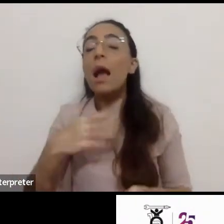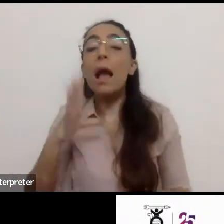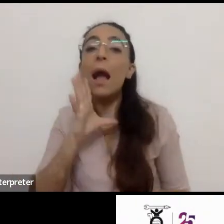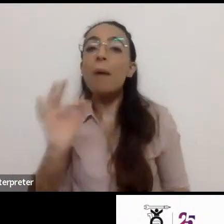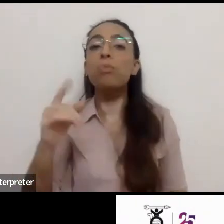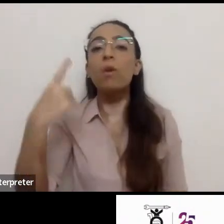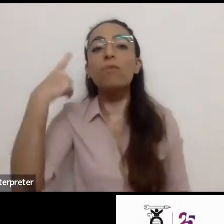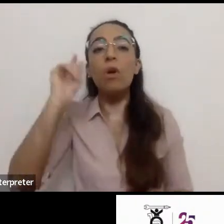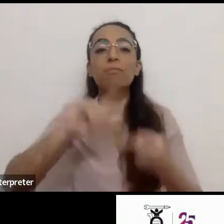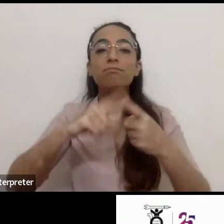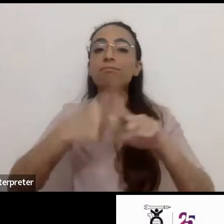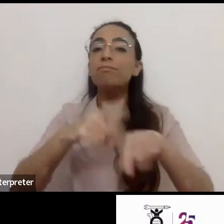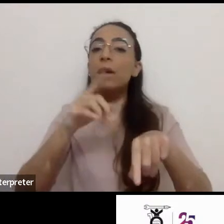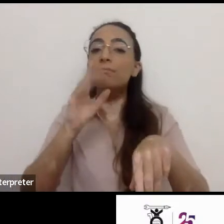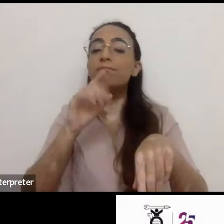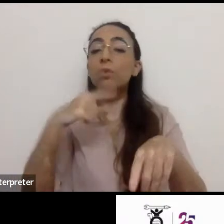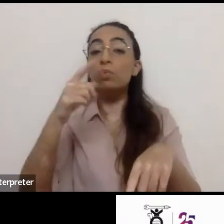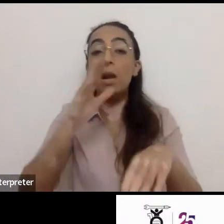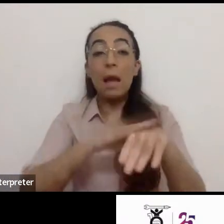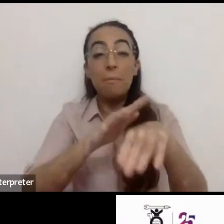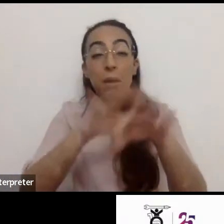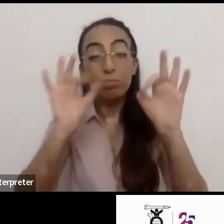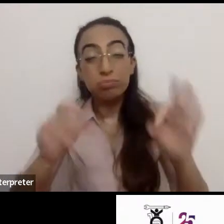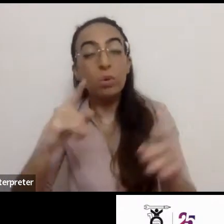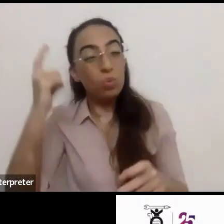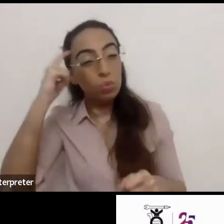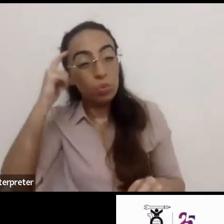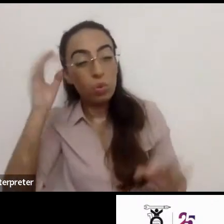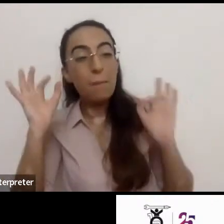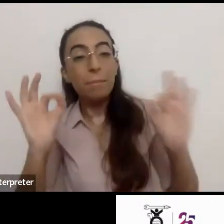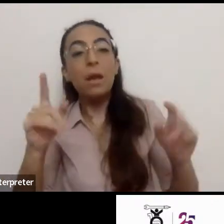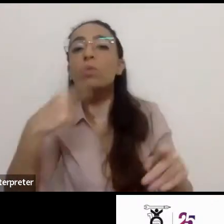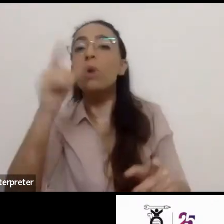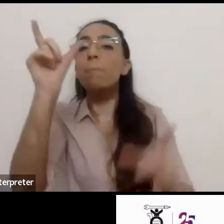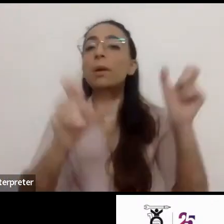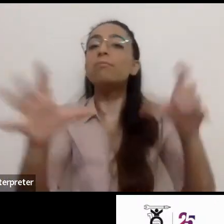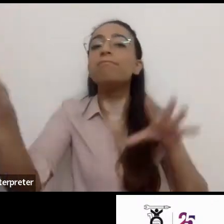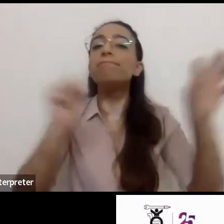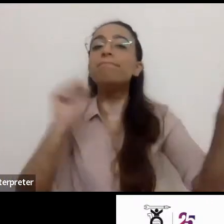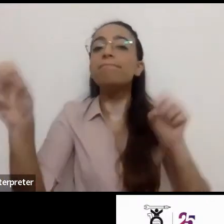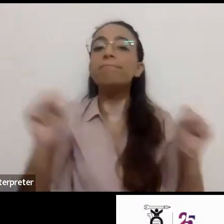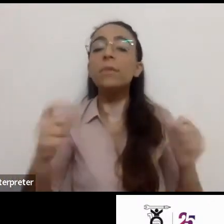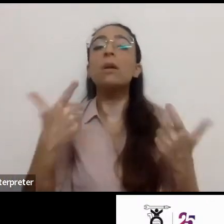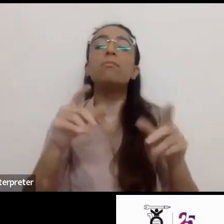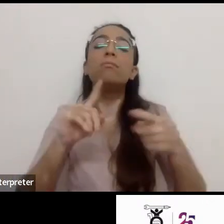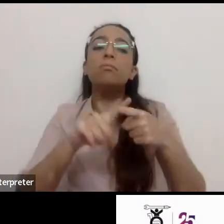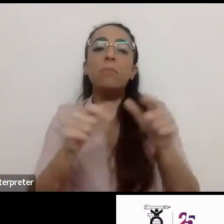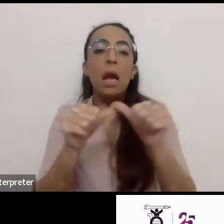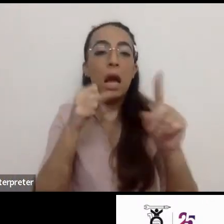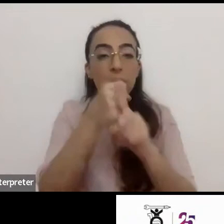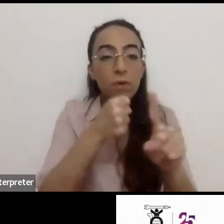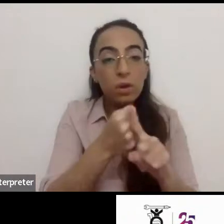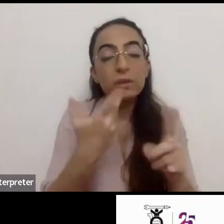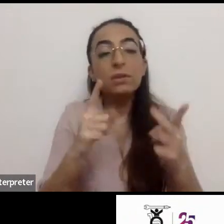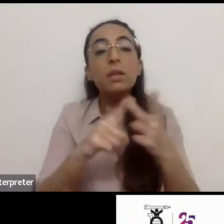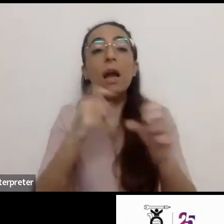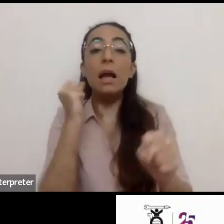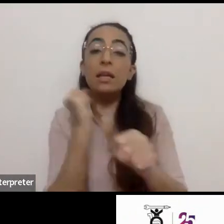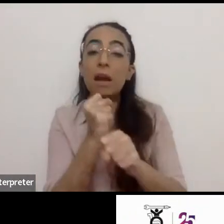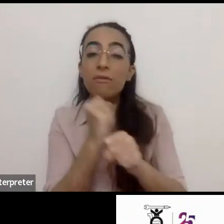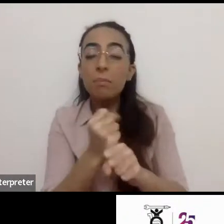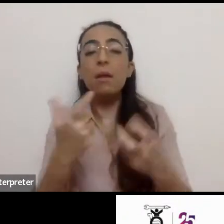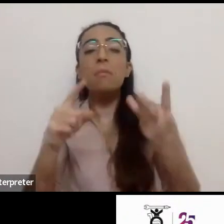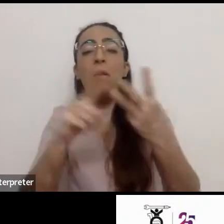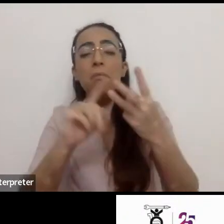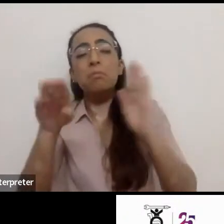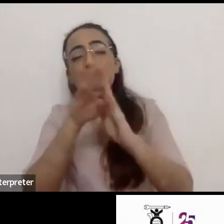expertise, and they can also significantly help on many fronts, certainly with advocacy, in government, but on many, many different fronts